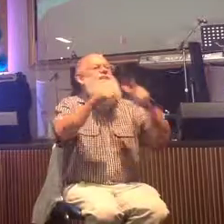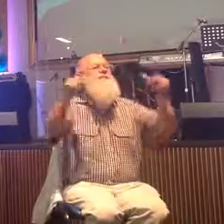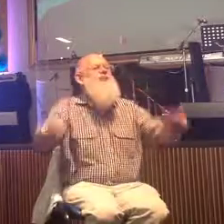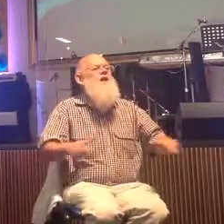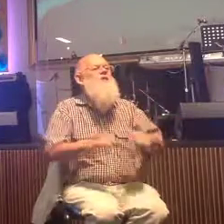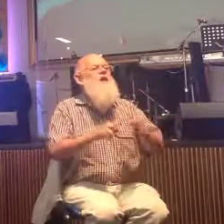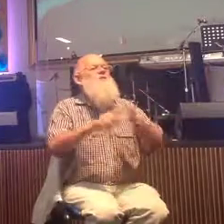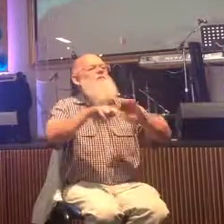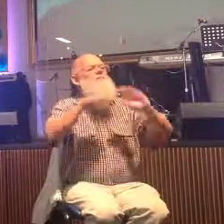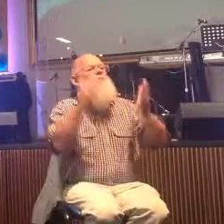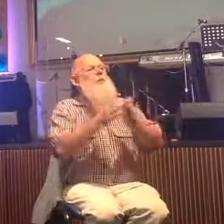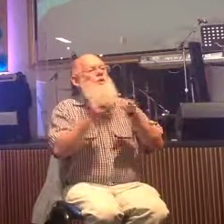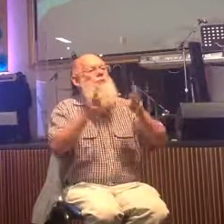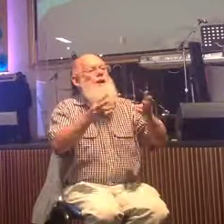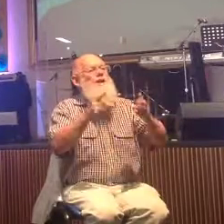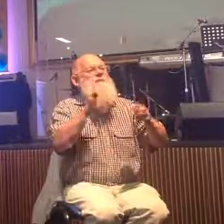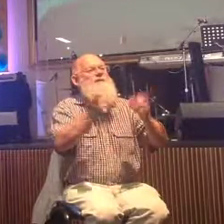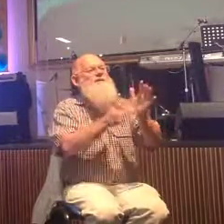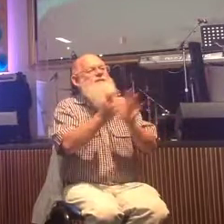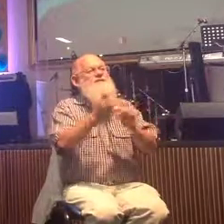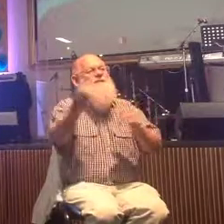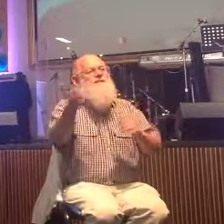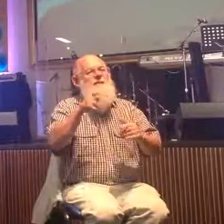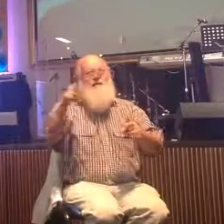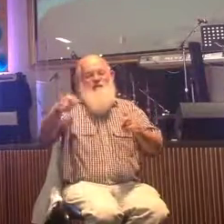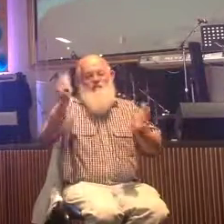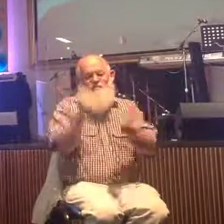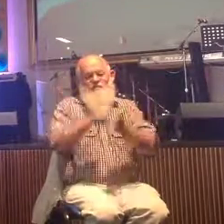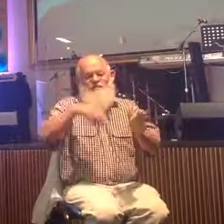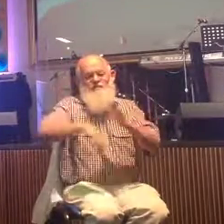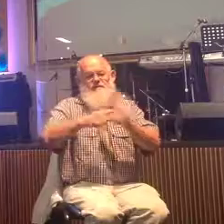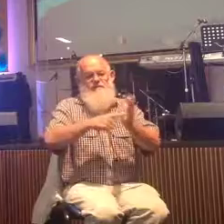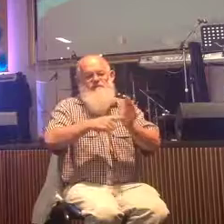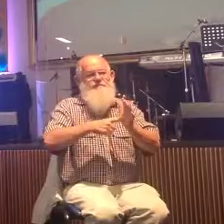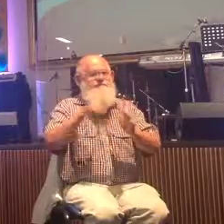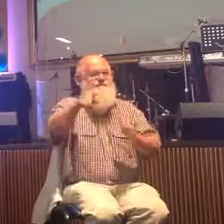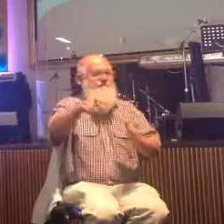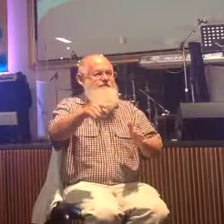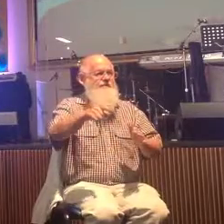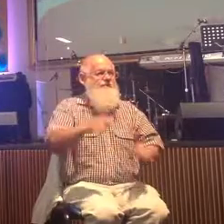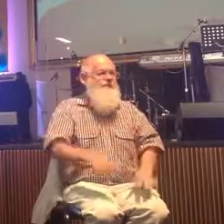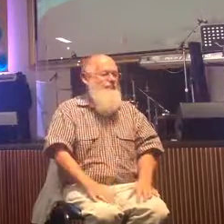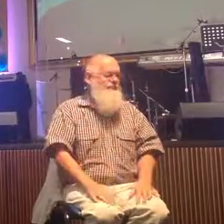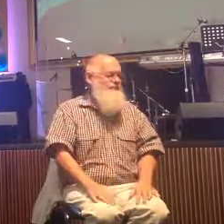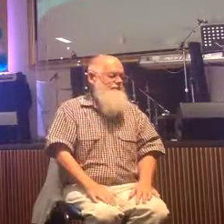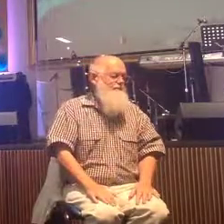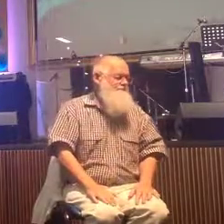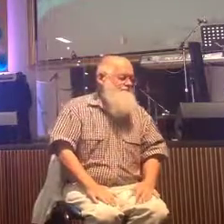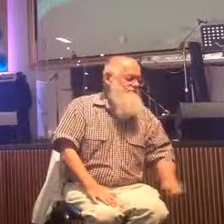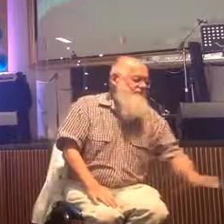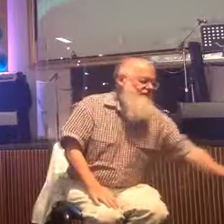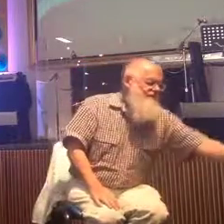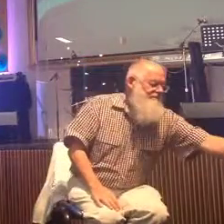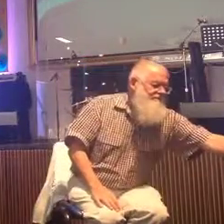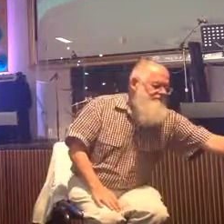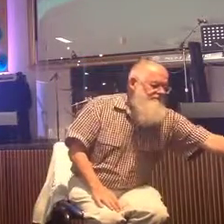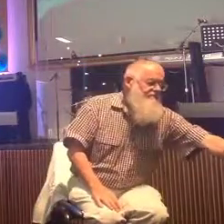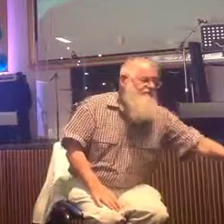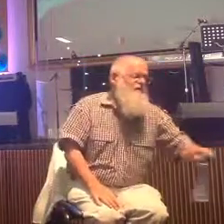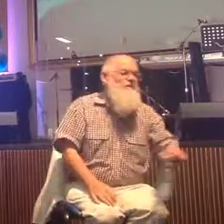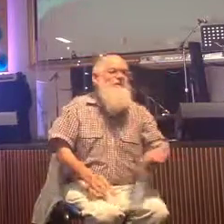And Jesus came right here, smack bang, worst on the best. The church